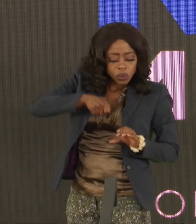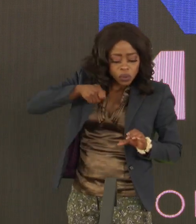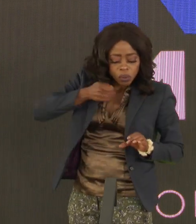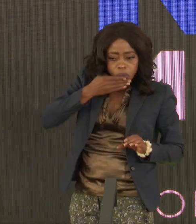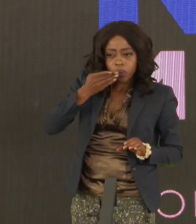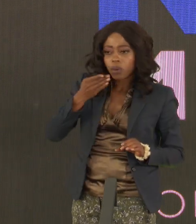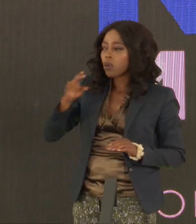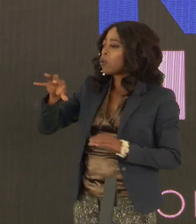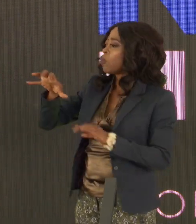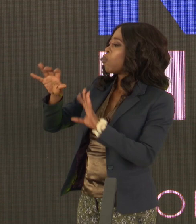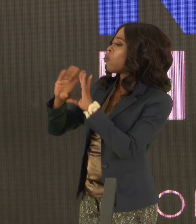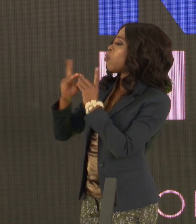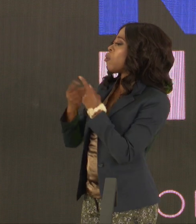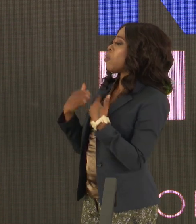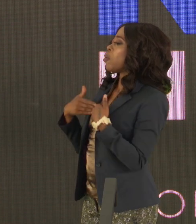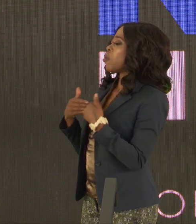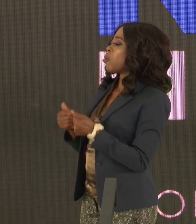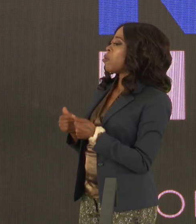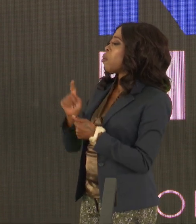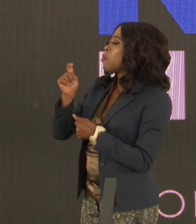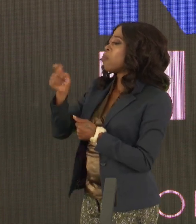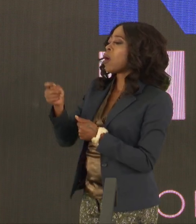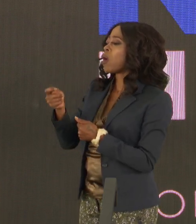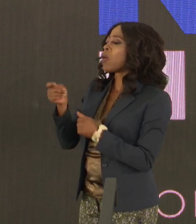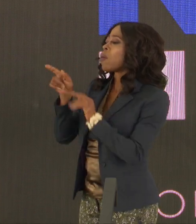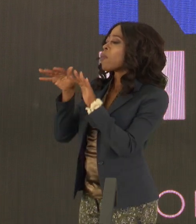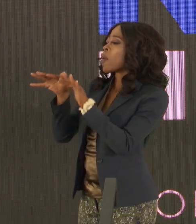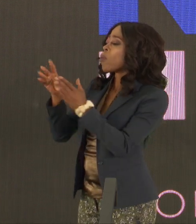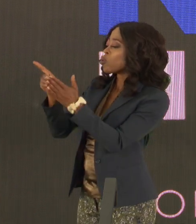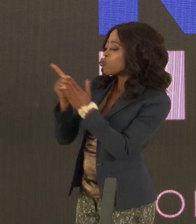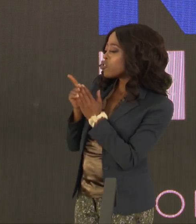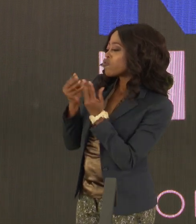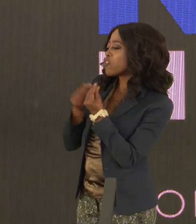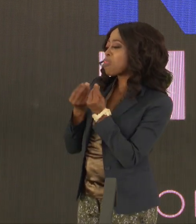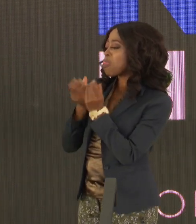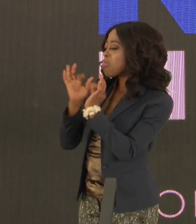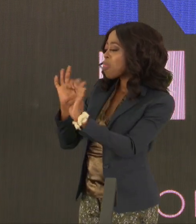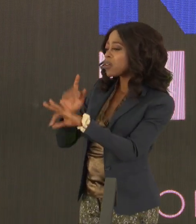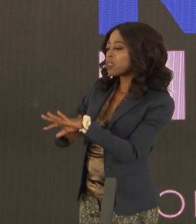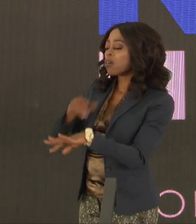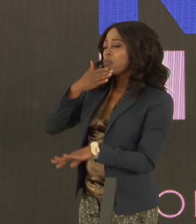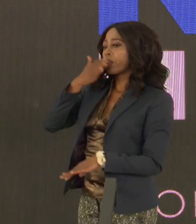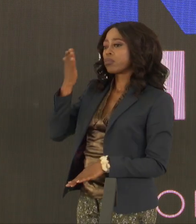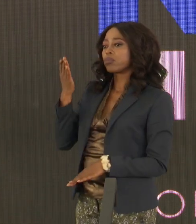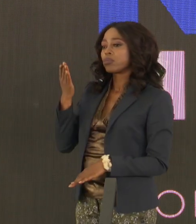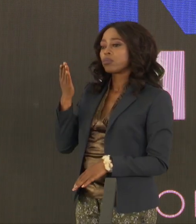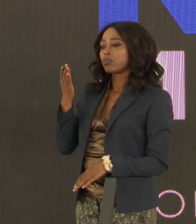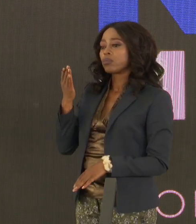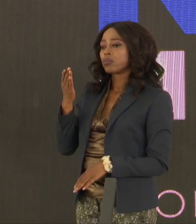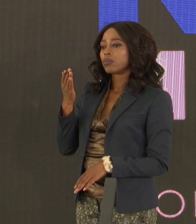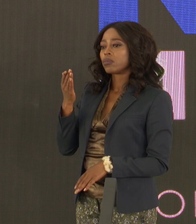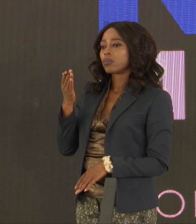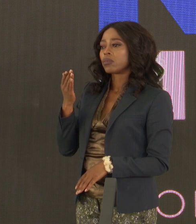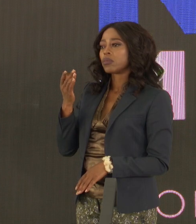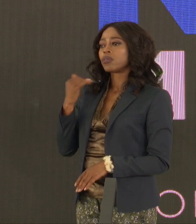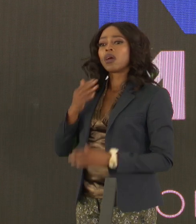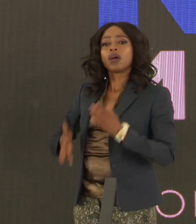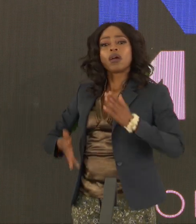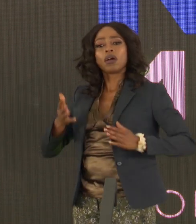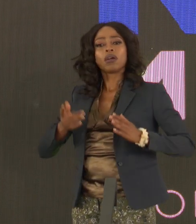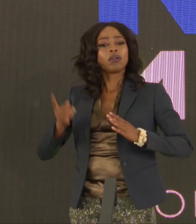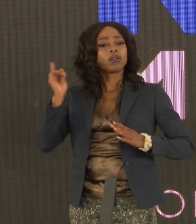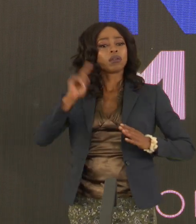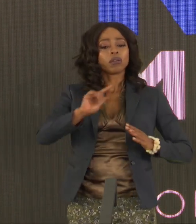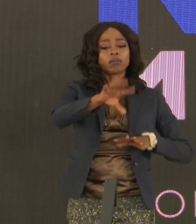The Provincial Health Department does not pay suppliers on time. And so about a month and a half ago, the sheriff arrived to take the